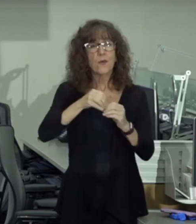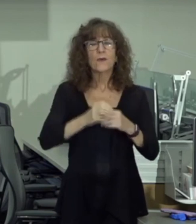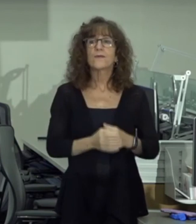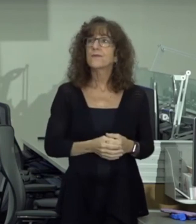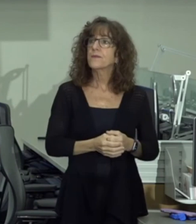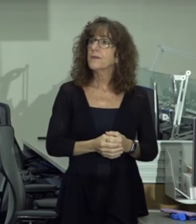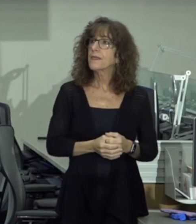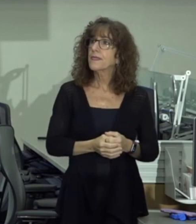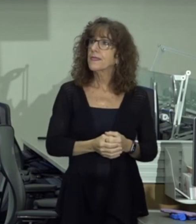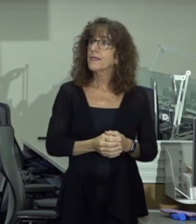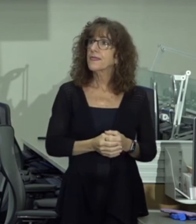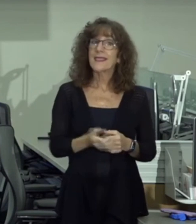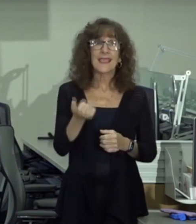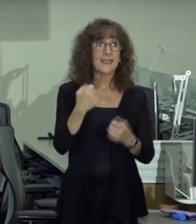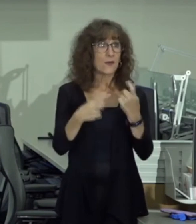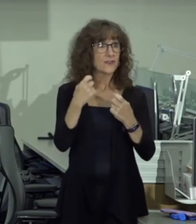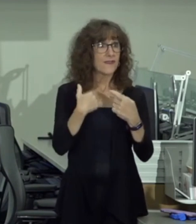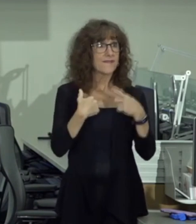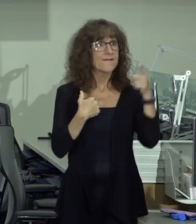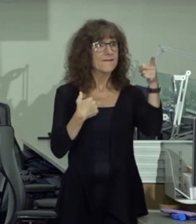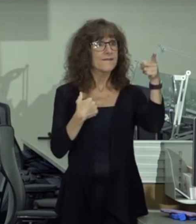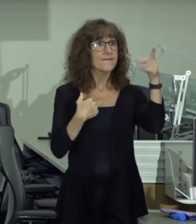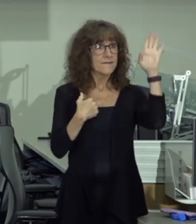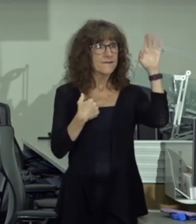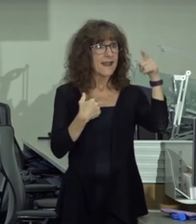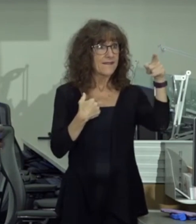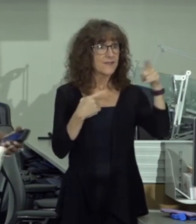Now, to that end, anybody have any questions?